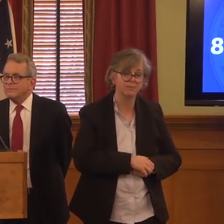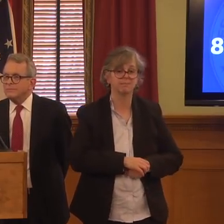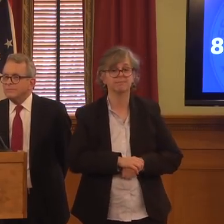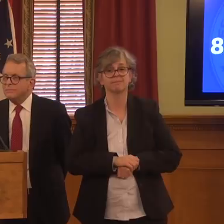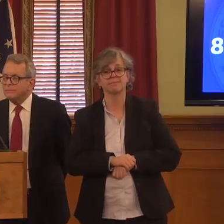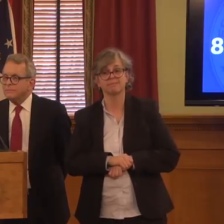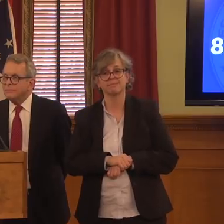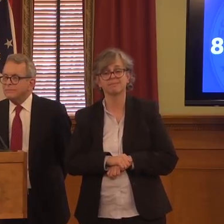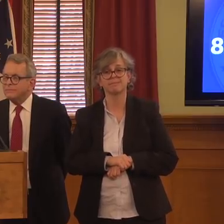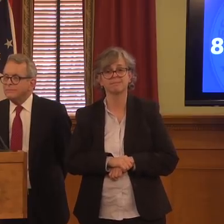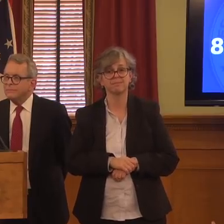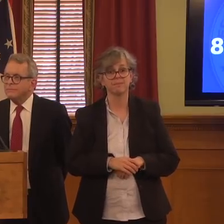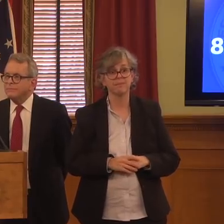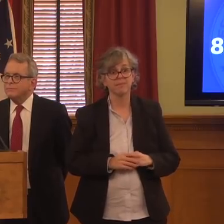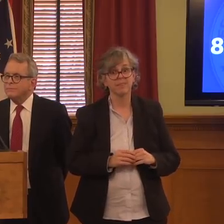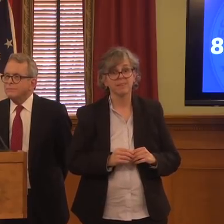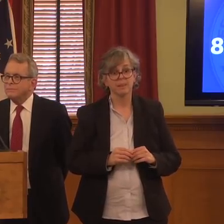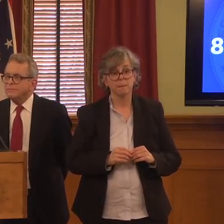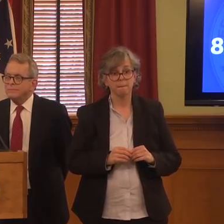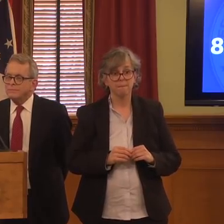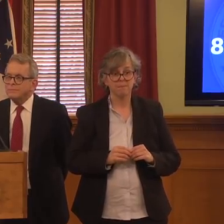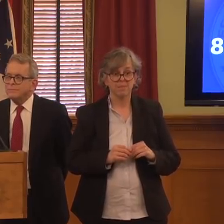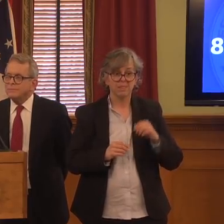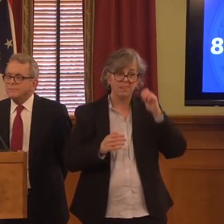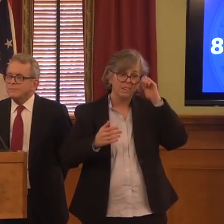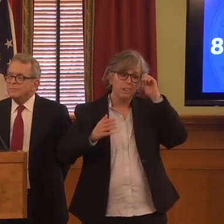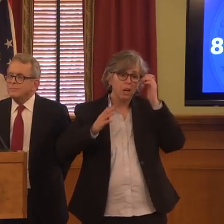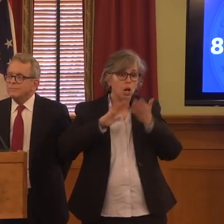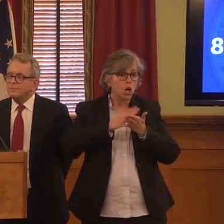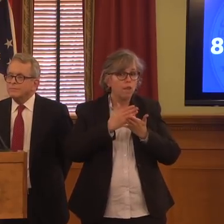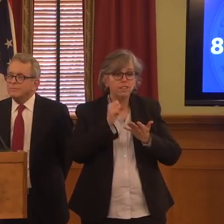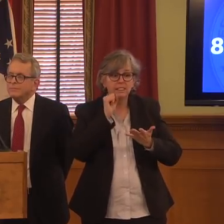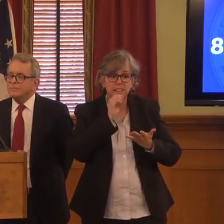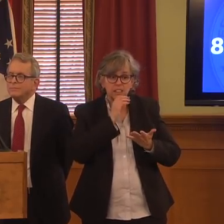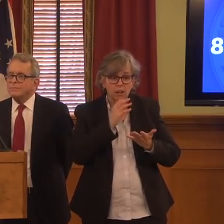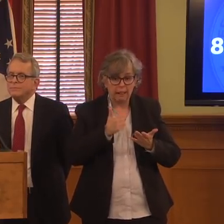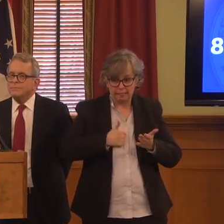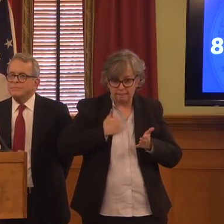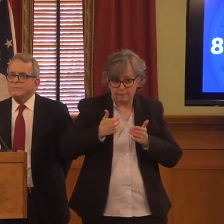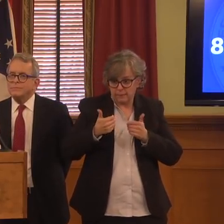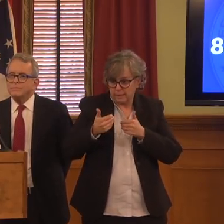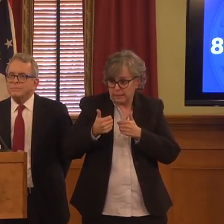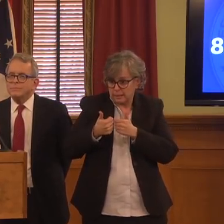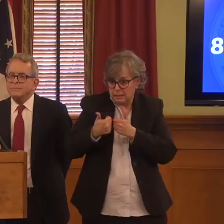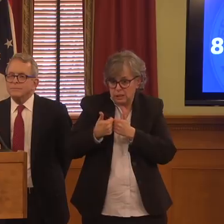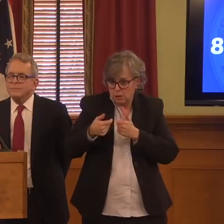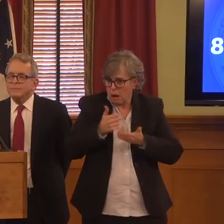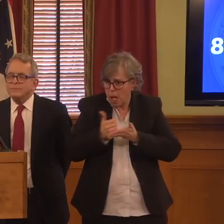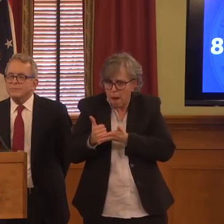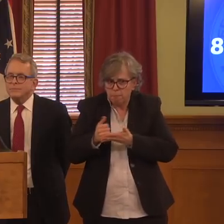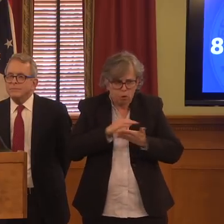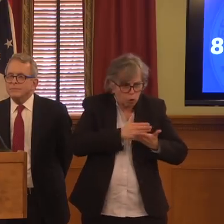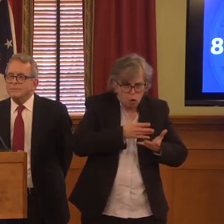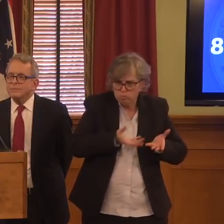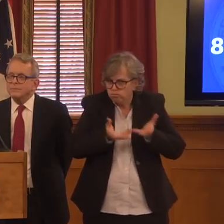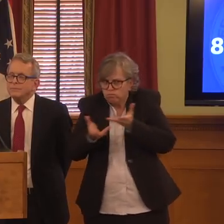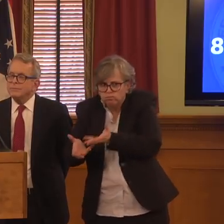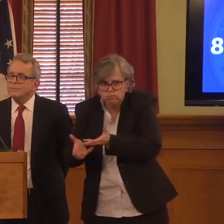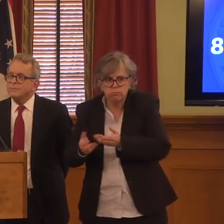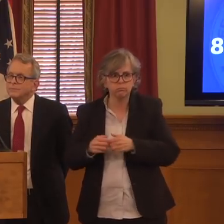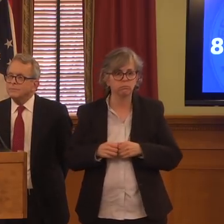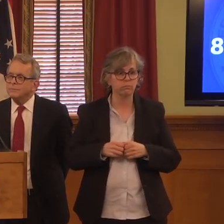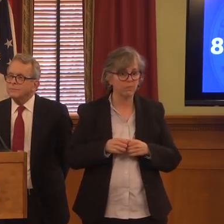an elderly neighbor's doorstep. Or I'm going to go so far as to say, your local health department right now has been